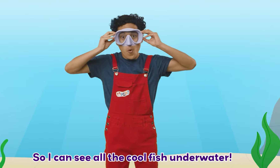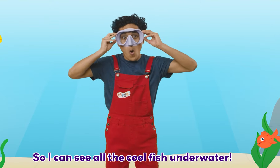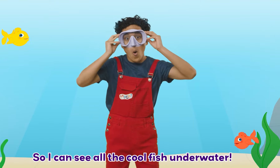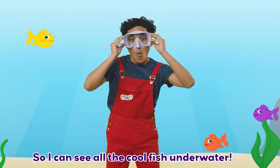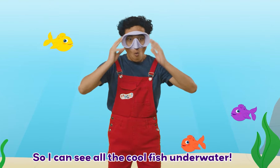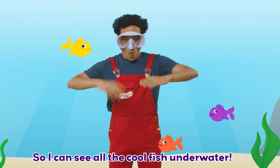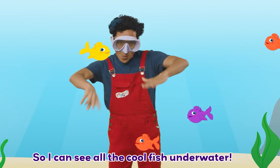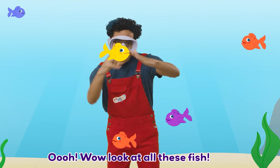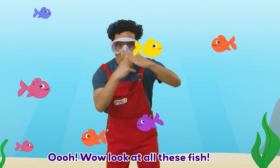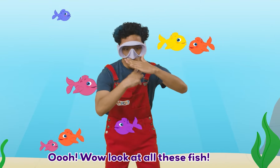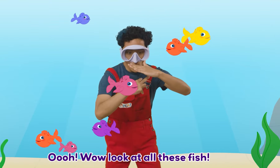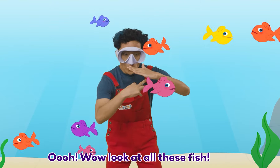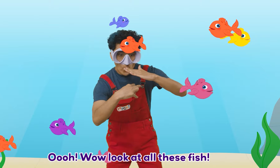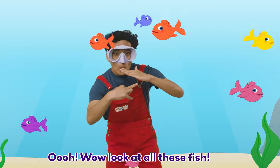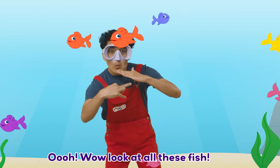underwater.